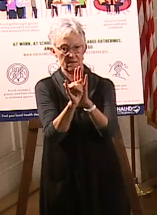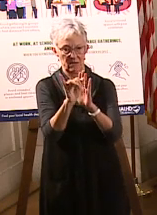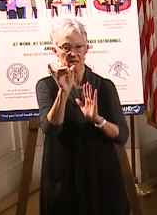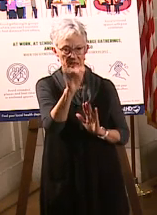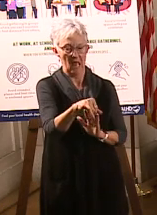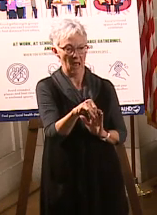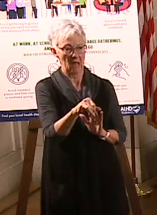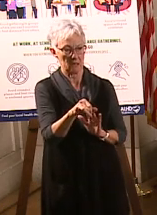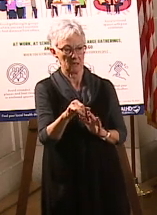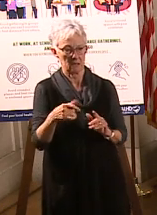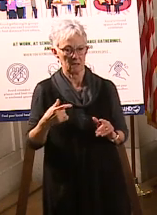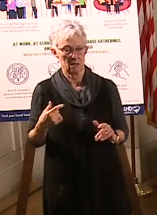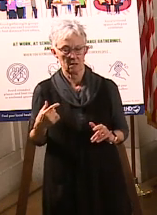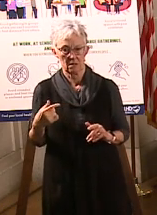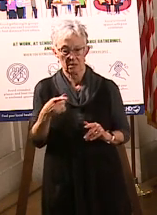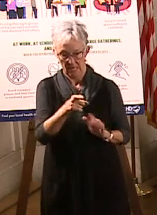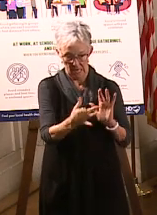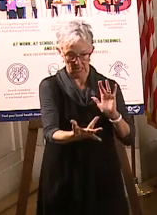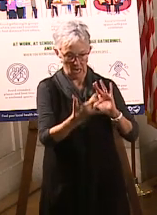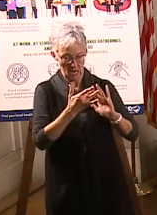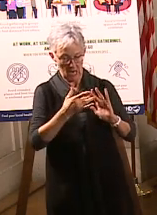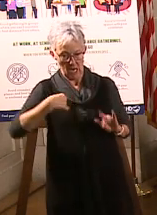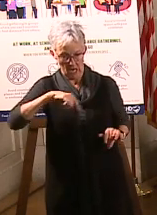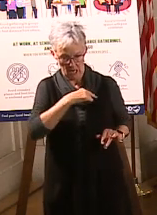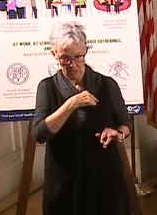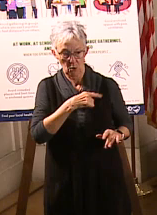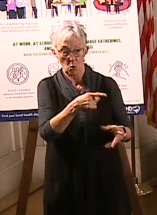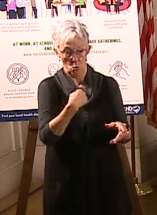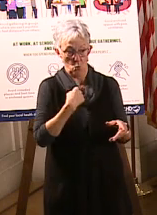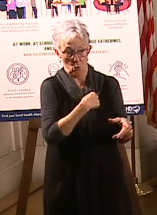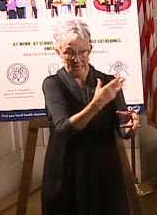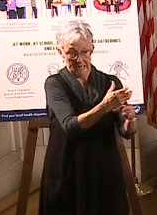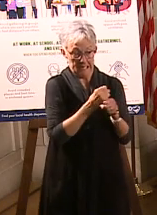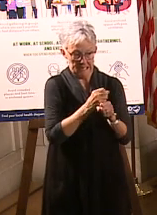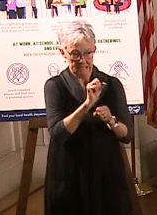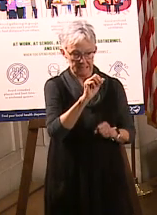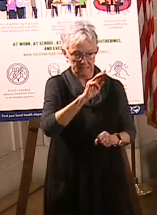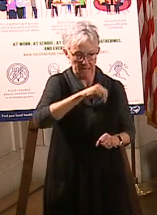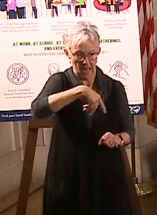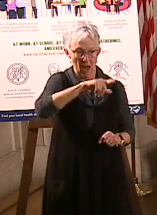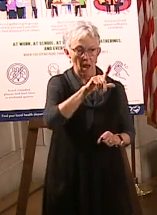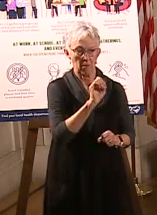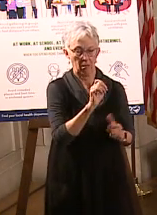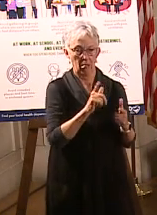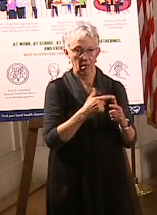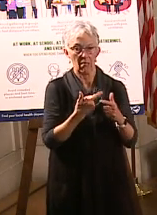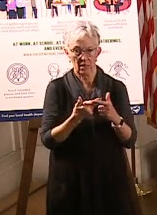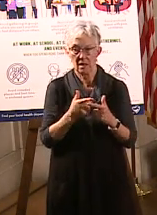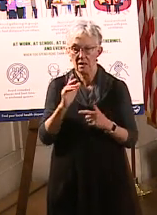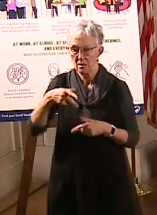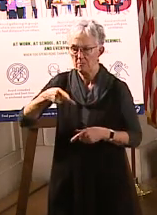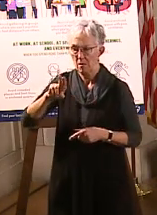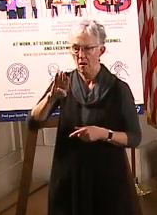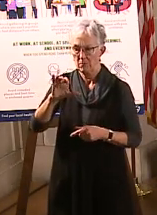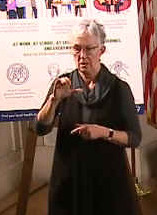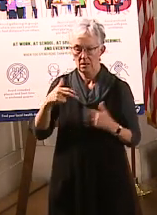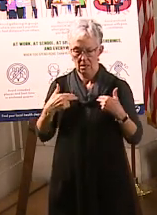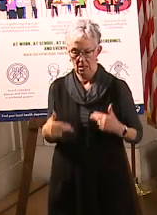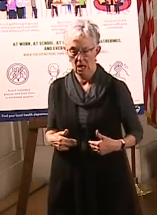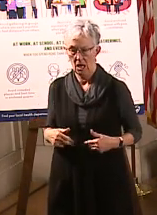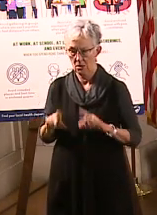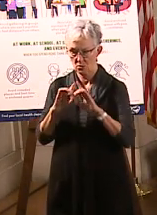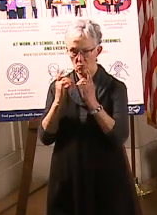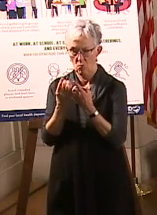strain of this, that they contact us, we get a sample of that specimen, and then we'll sequence it at the Nebraska Public Health Lab to confirm it's